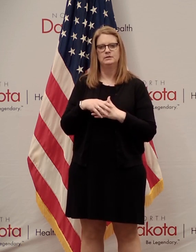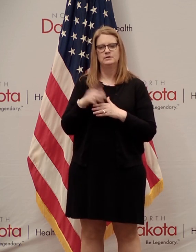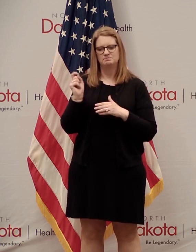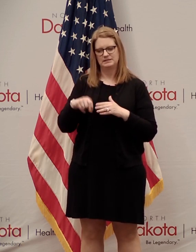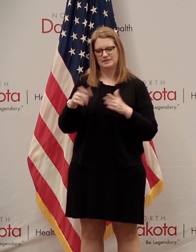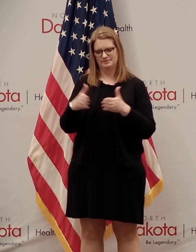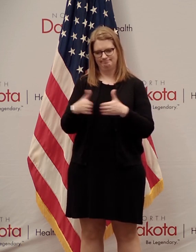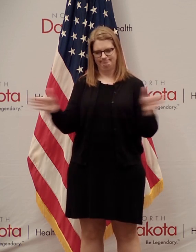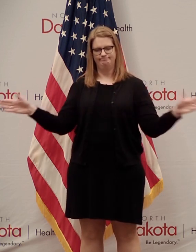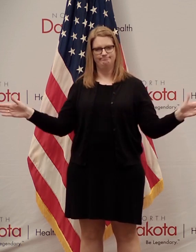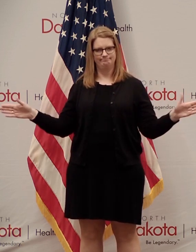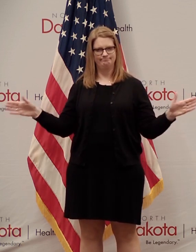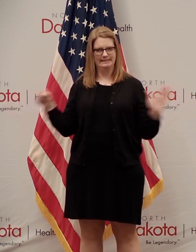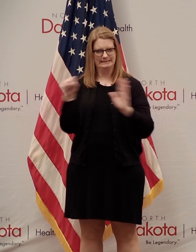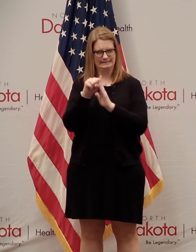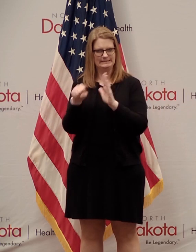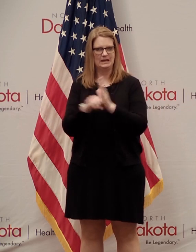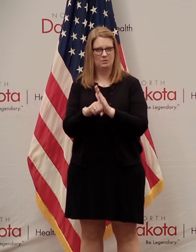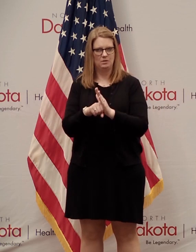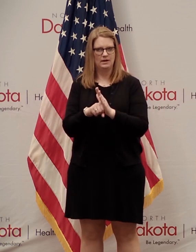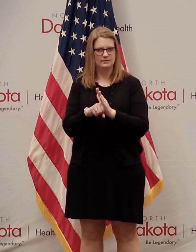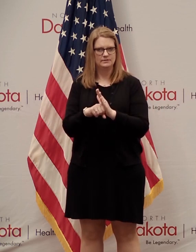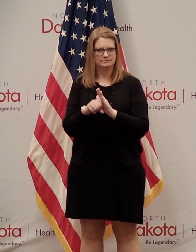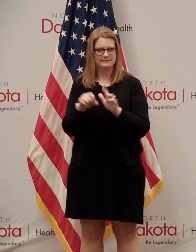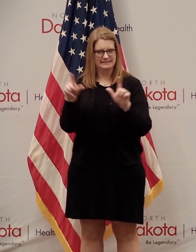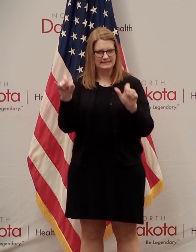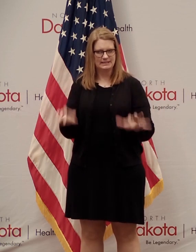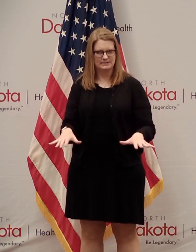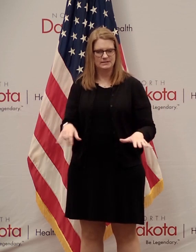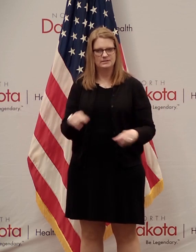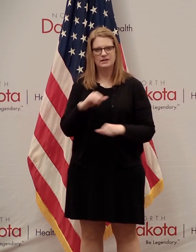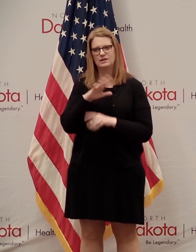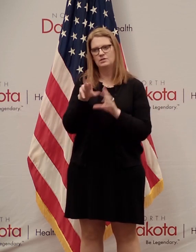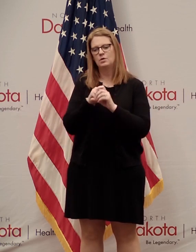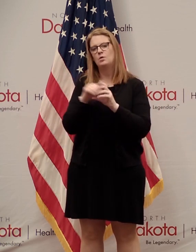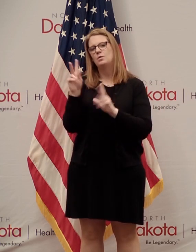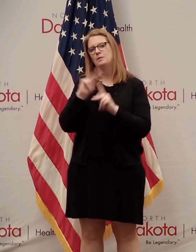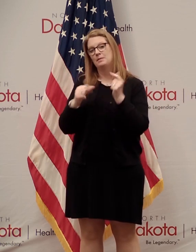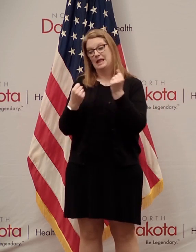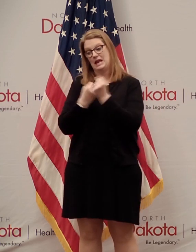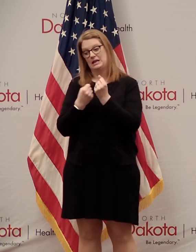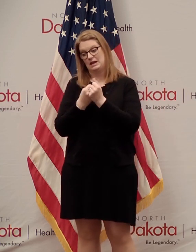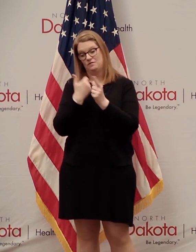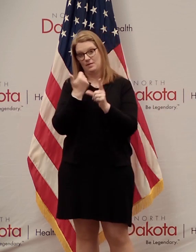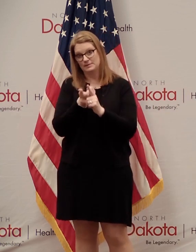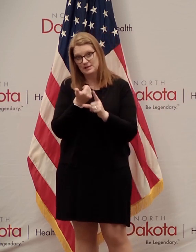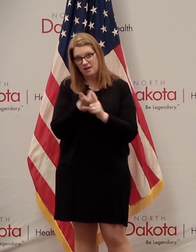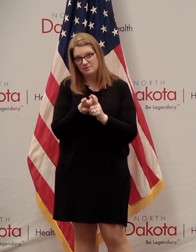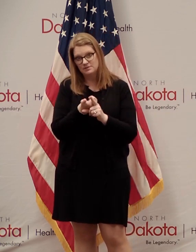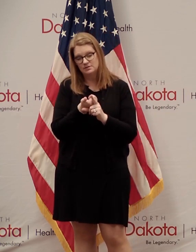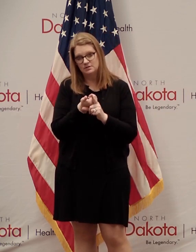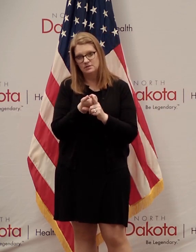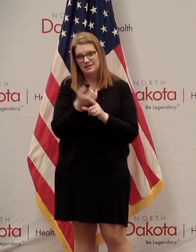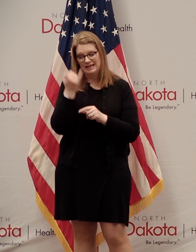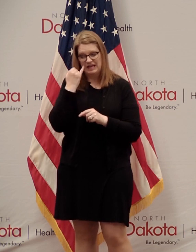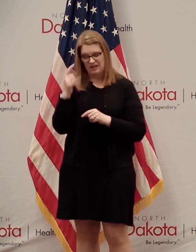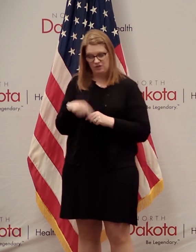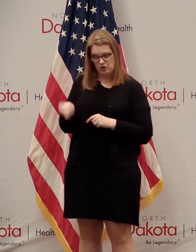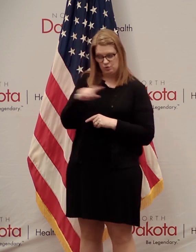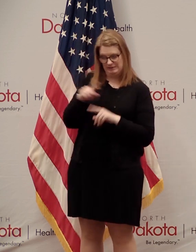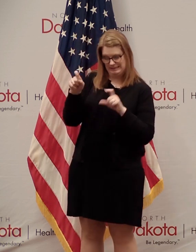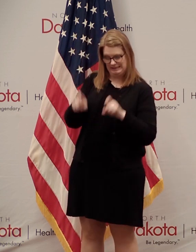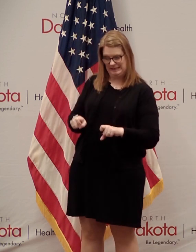statewide team effort on testing, and that's going to include people advocating for themselves to make sure that if you need a test,